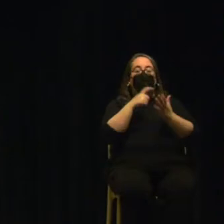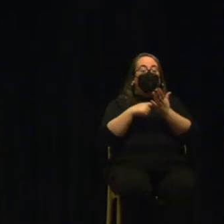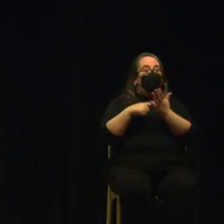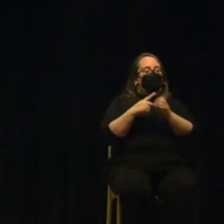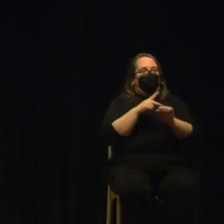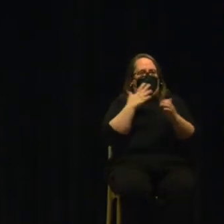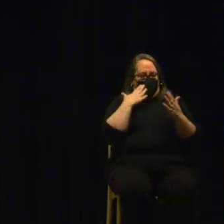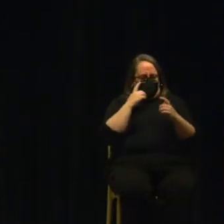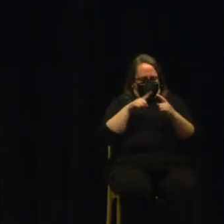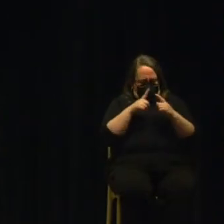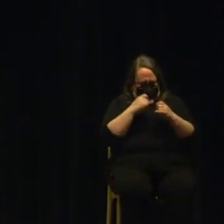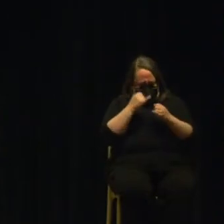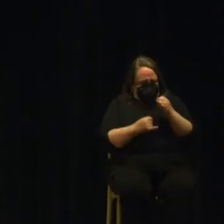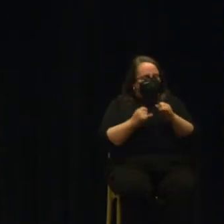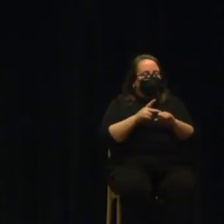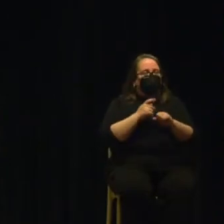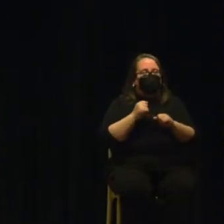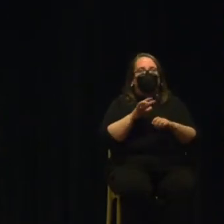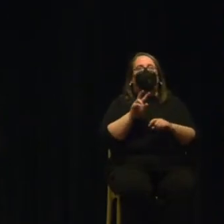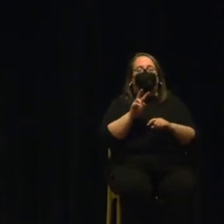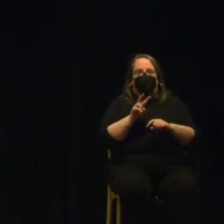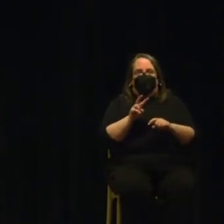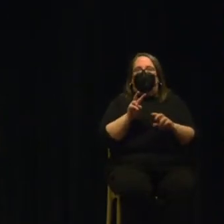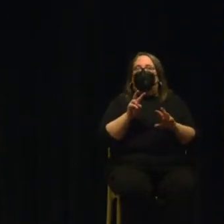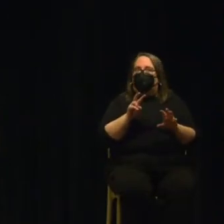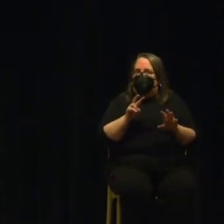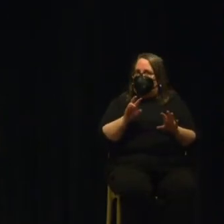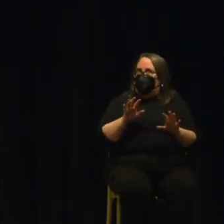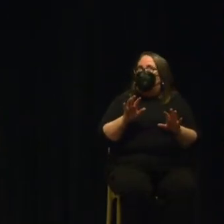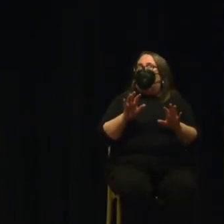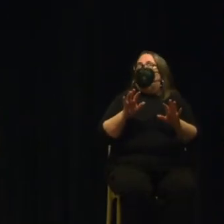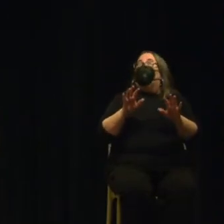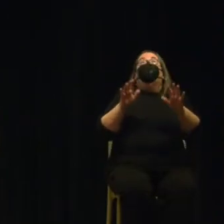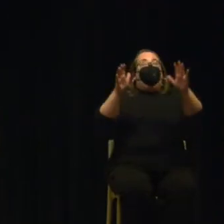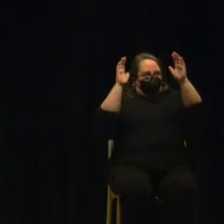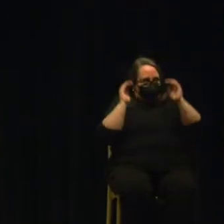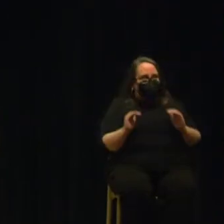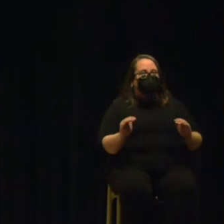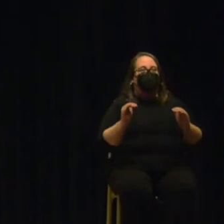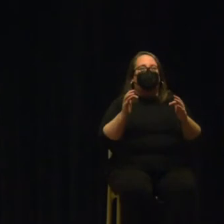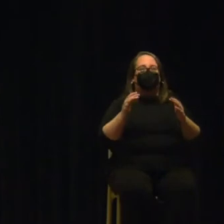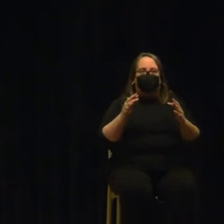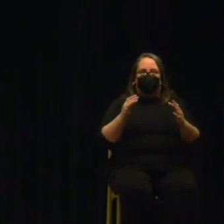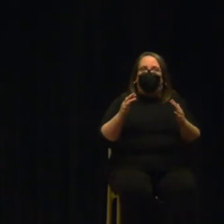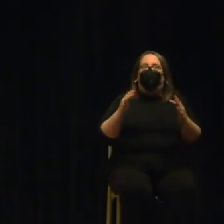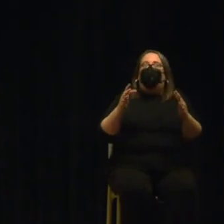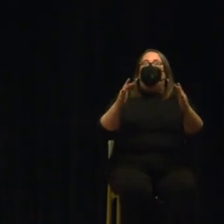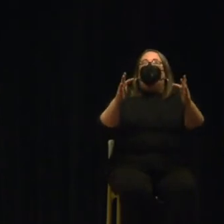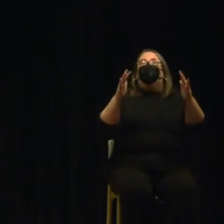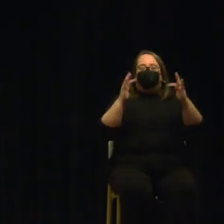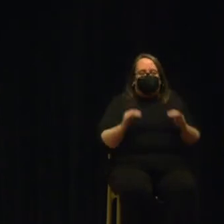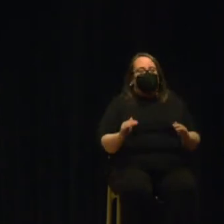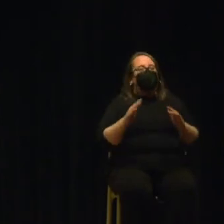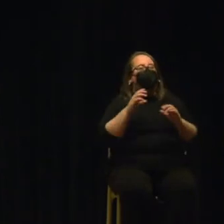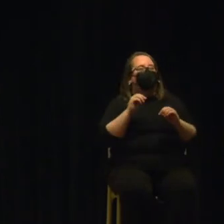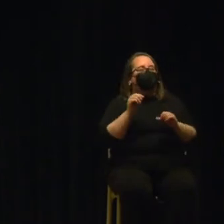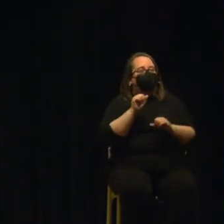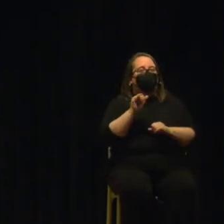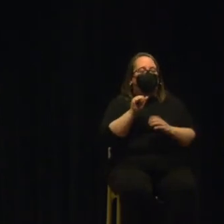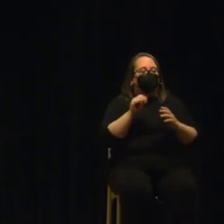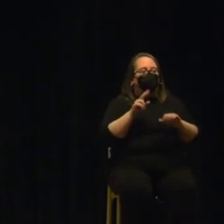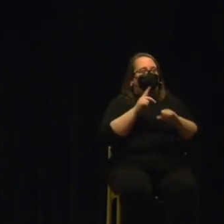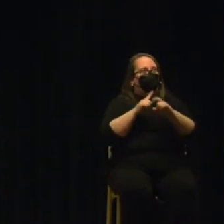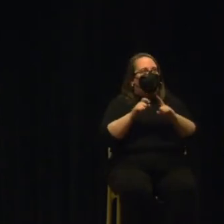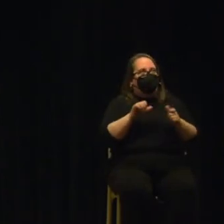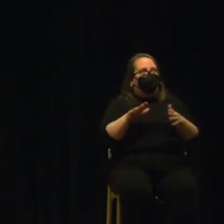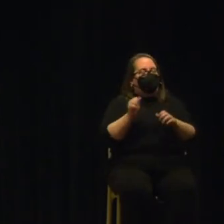really know when the end of the poem is. And so you're just kind of waiting, and then he's on to the next one, right? Yeah. He's like, poem for my dead father. And you're like, oh,